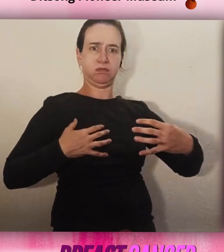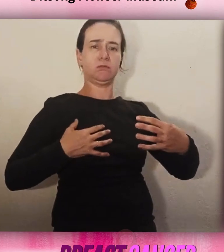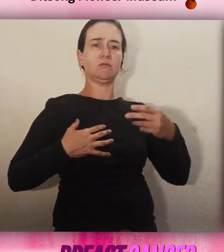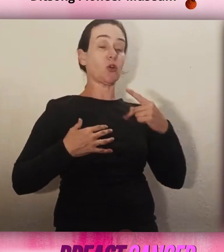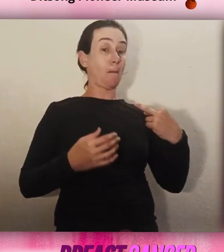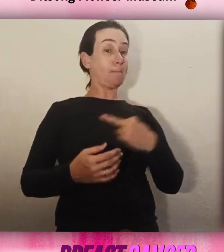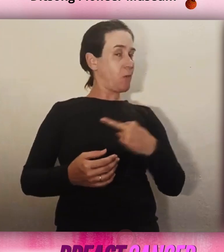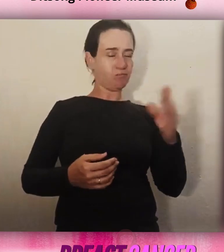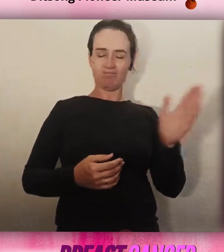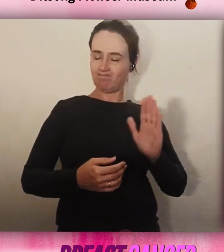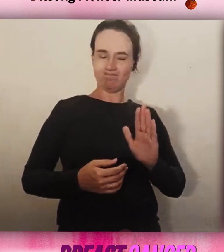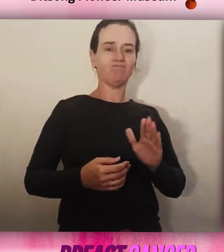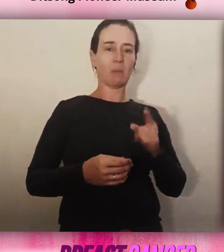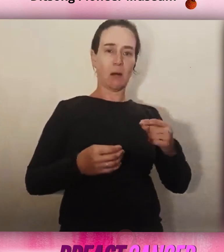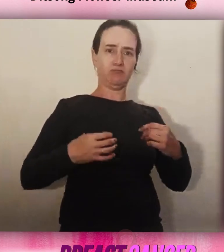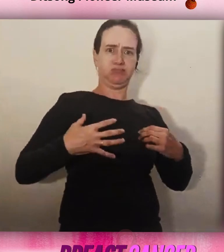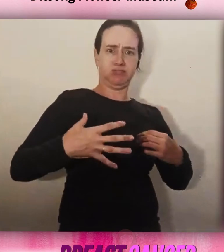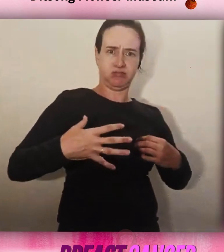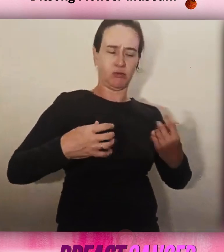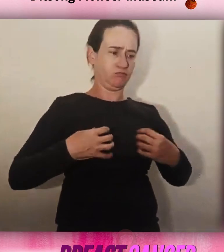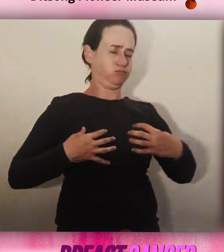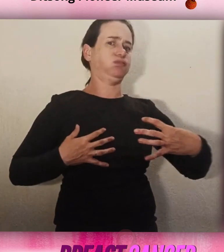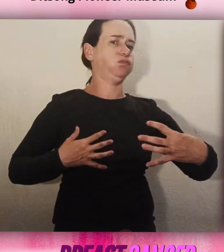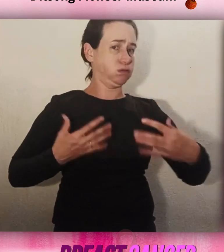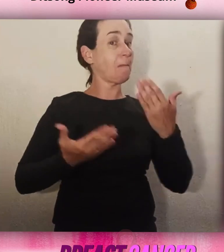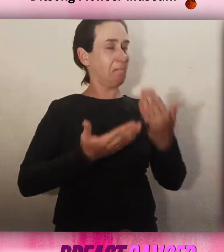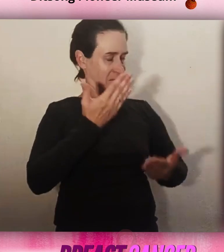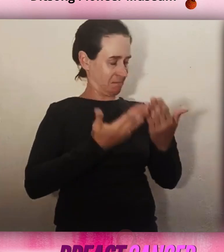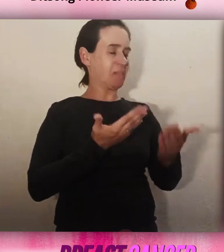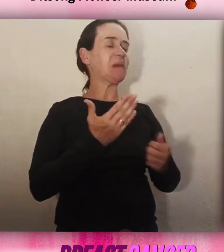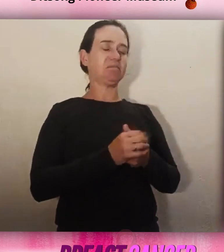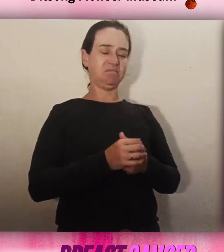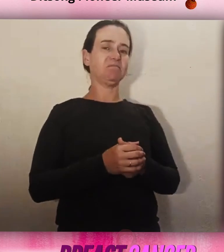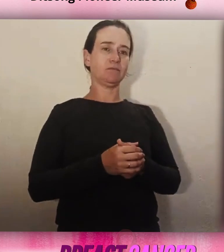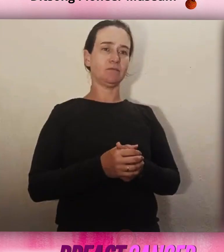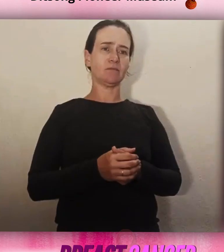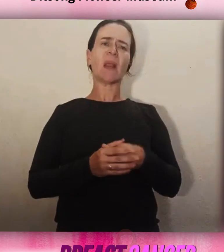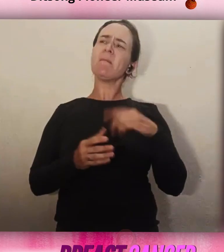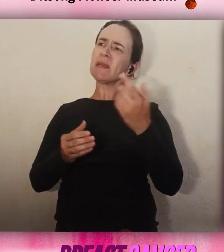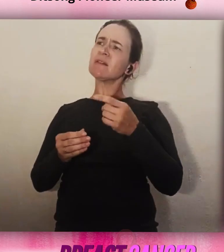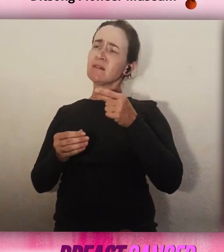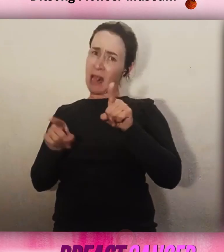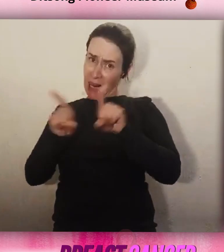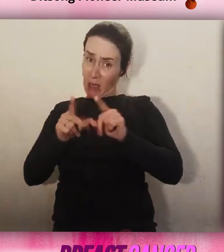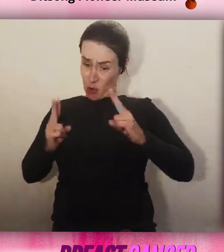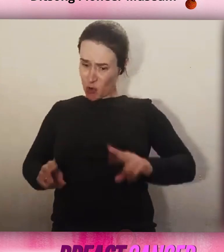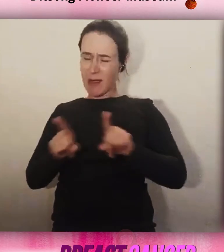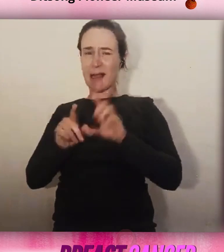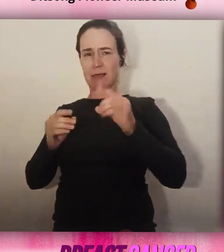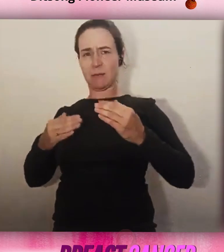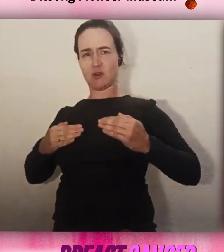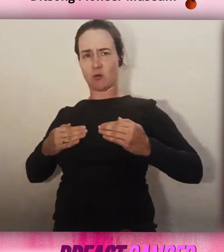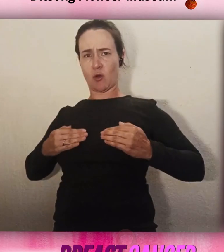the breast might become enlarged. Not Okay. both or one of the breasts. You find one is bigger than the other Huh. one. You understand? So So they